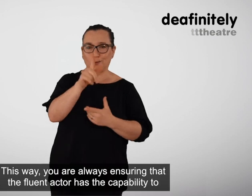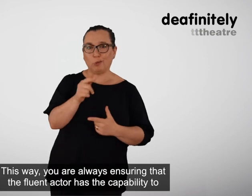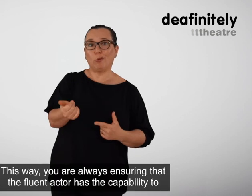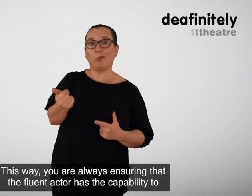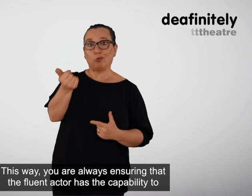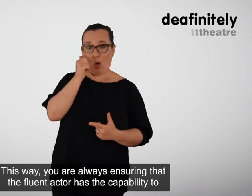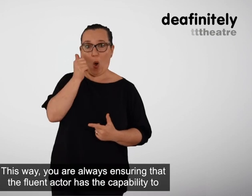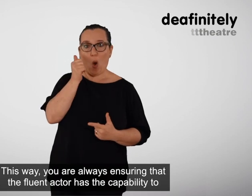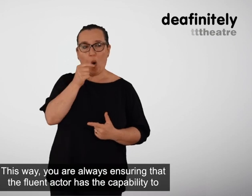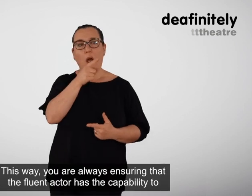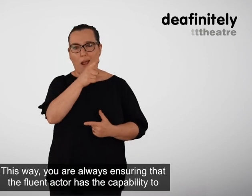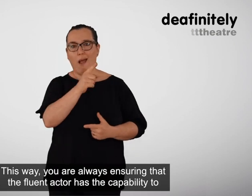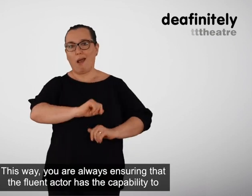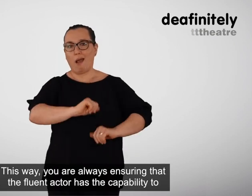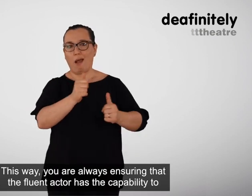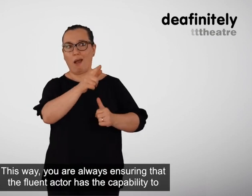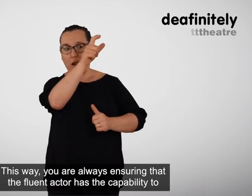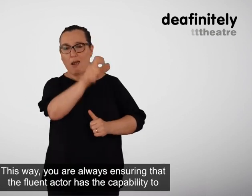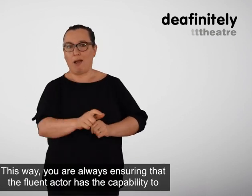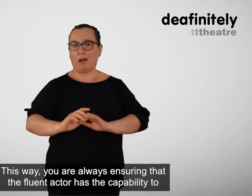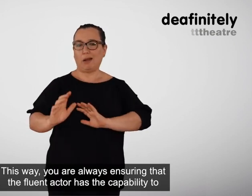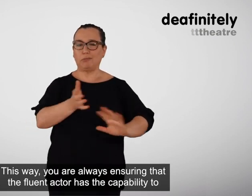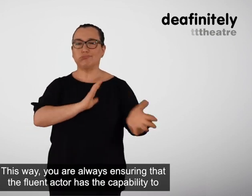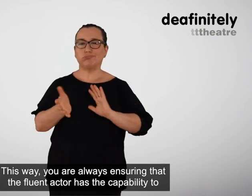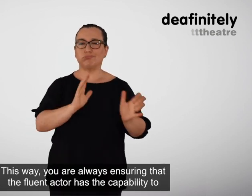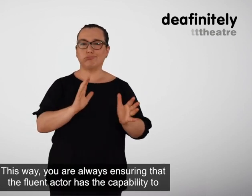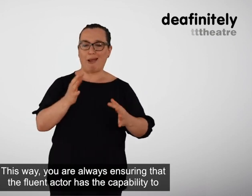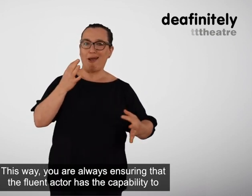This way you are always ensuring that the fluent actor has the capability